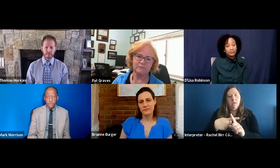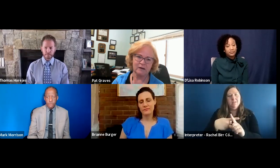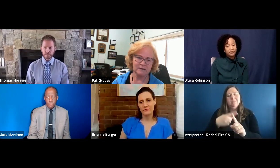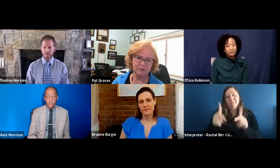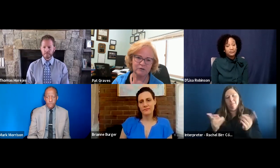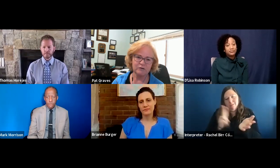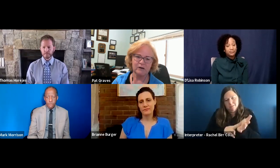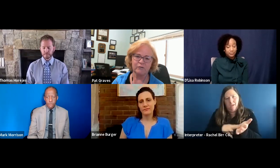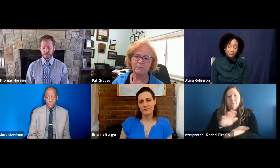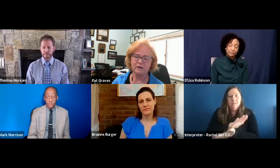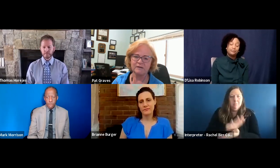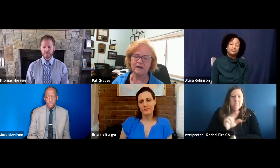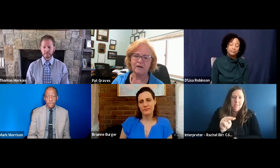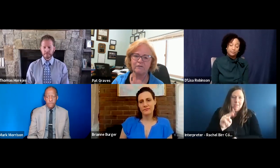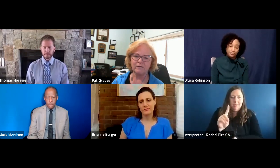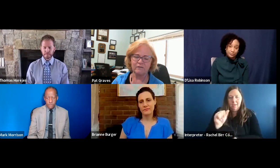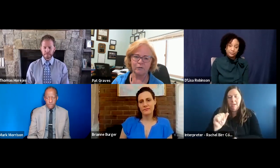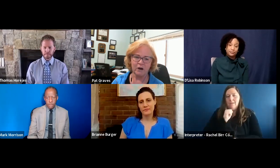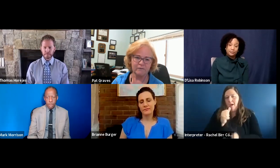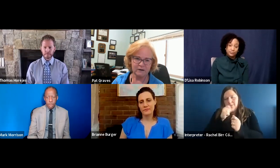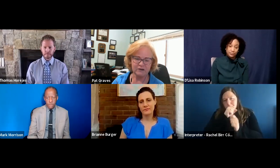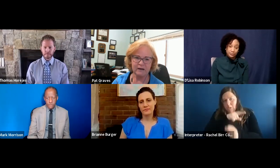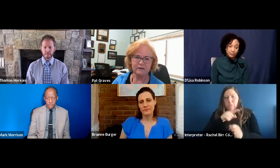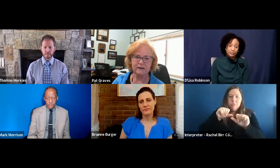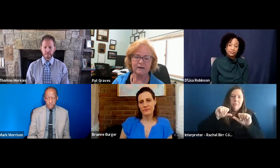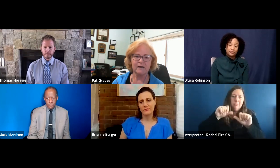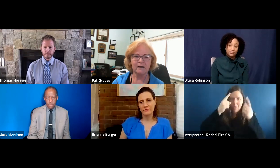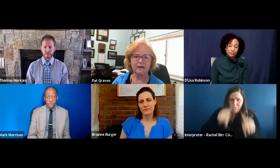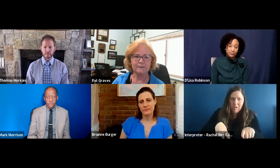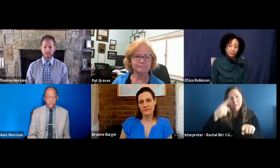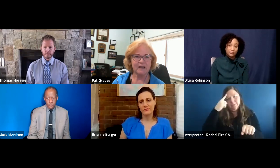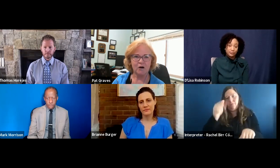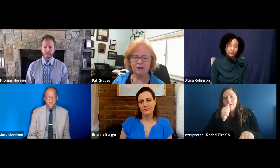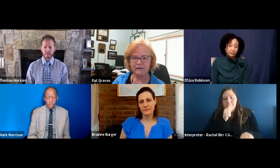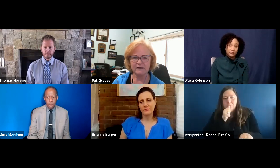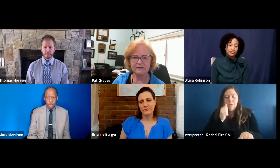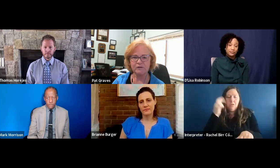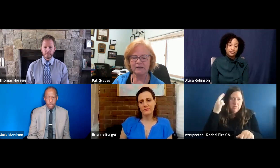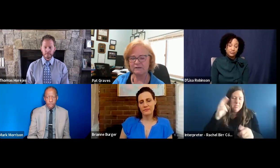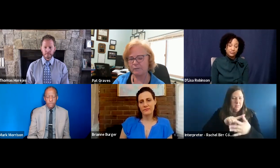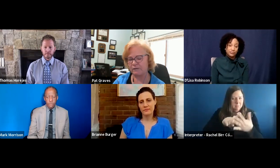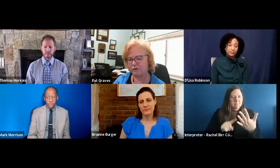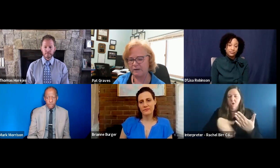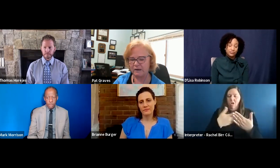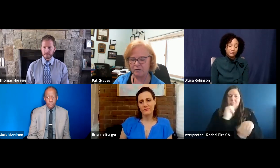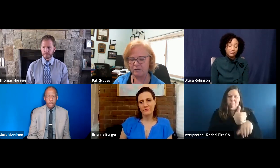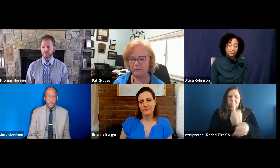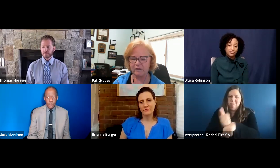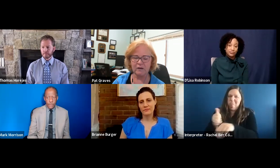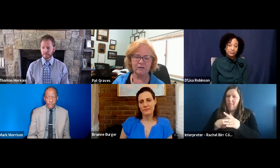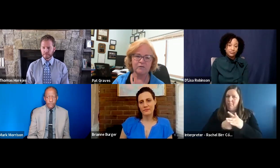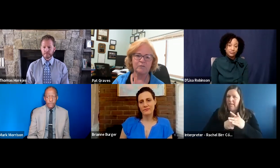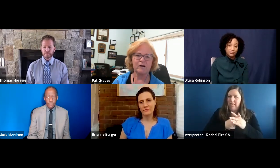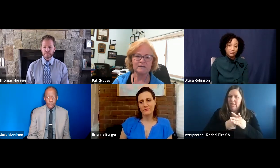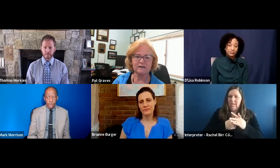documents, non-disclosure agreements for confidentiality, and all of that is in place from the very beginning all the